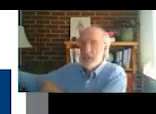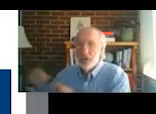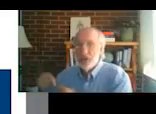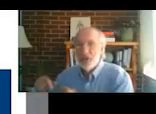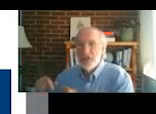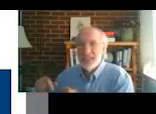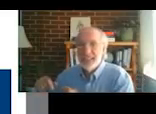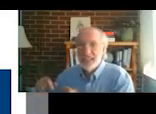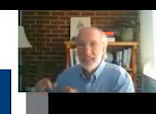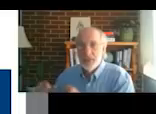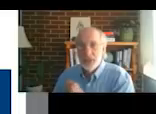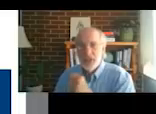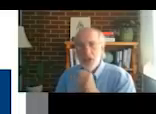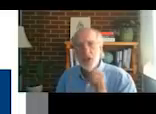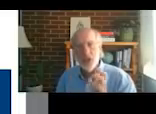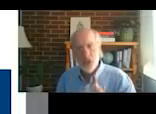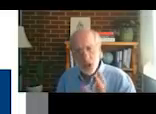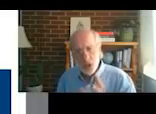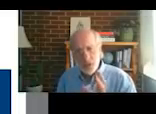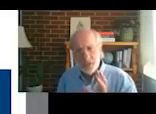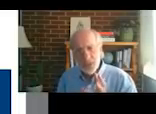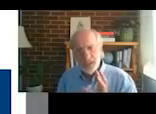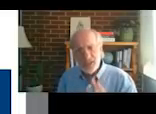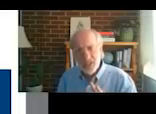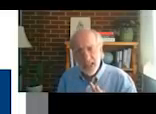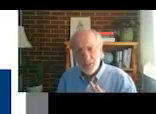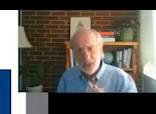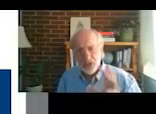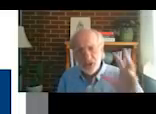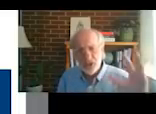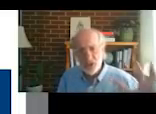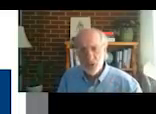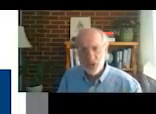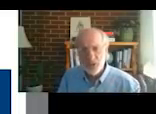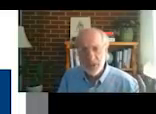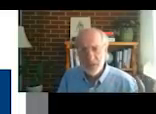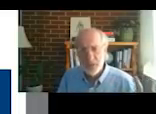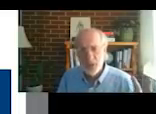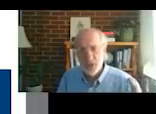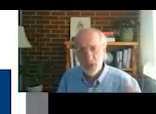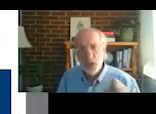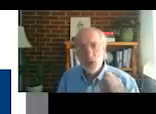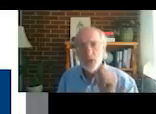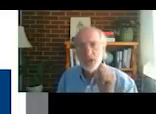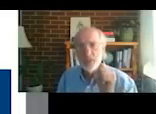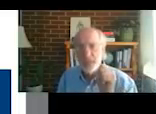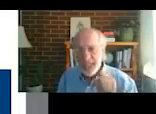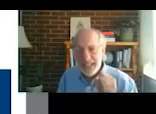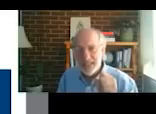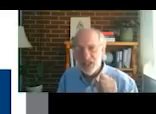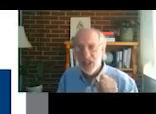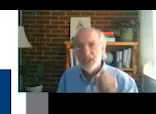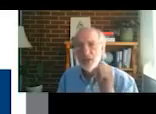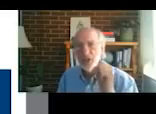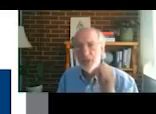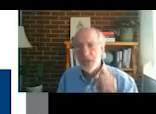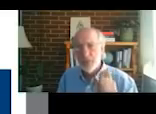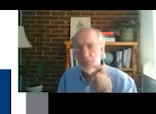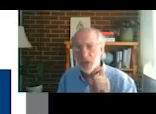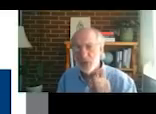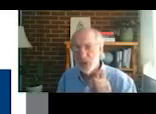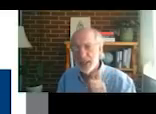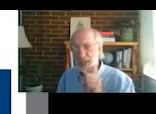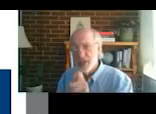you and comes to you to get something, you know you've been established as a source of reinforcement, which it means that you're going